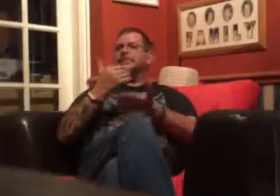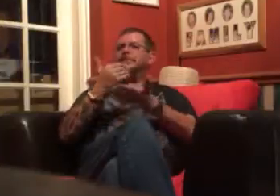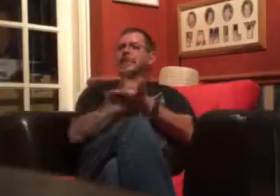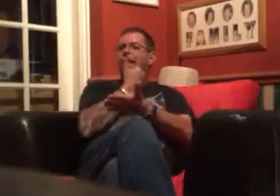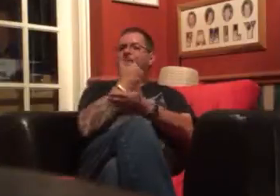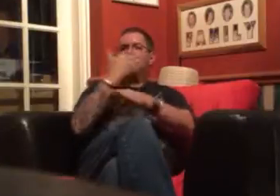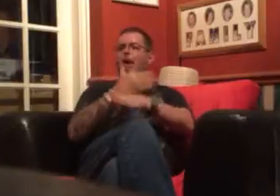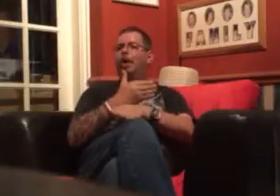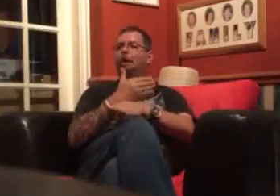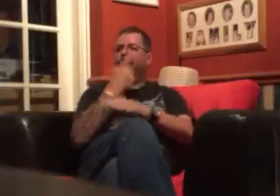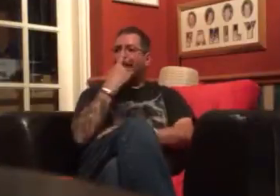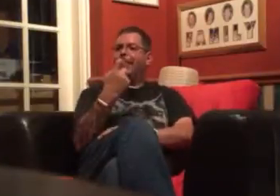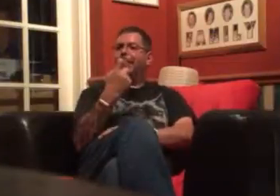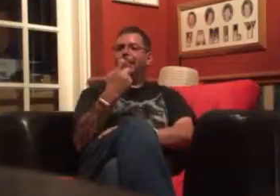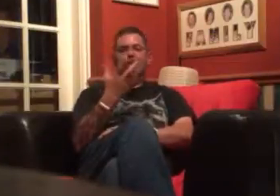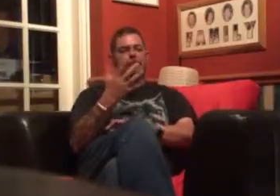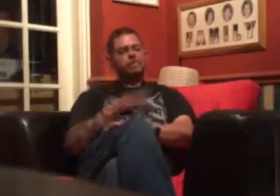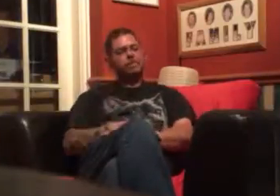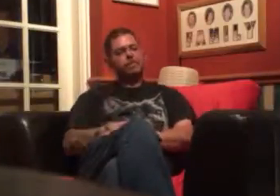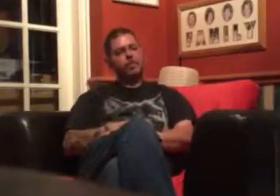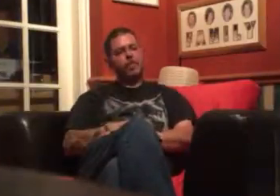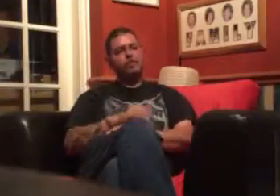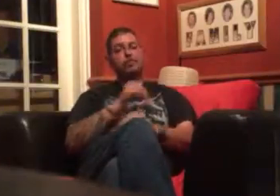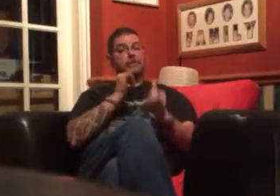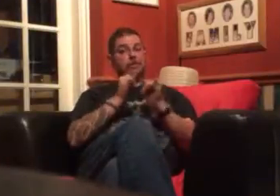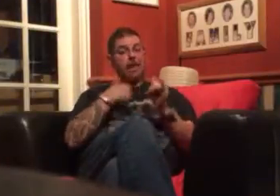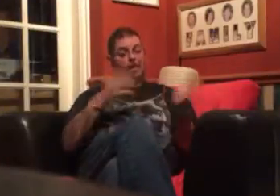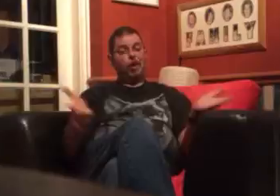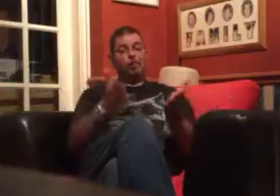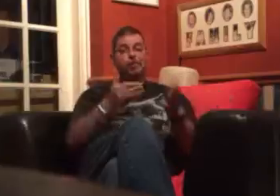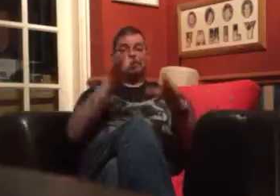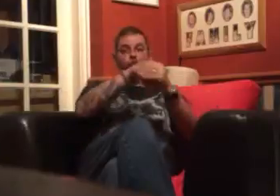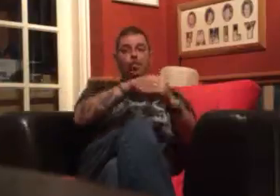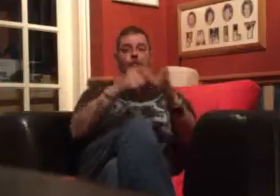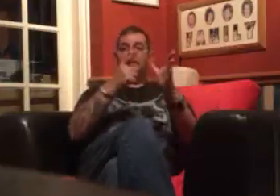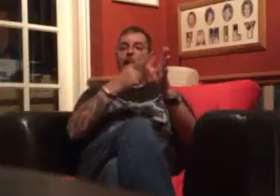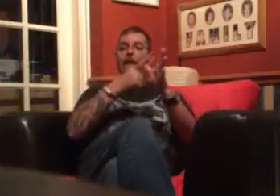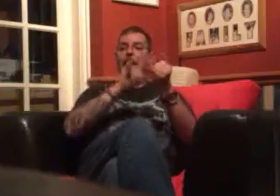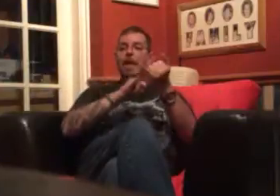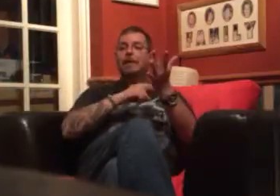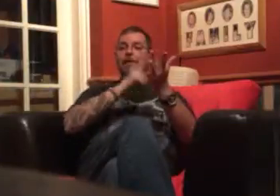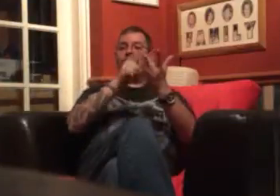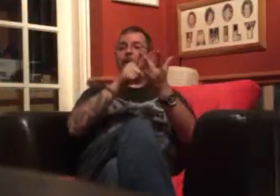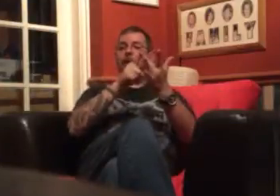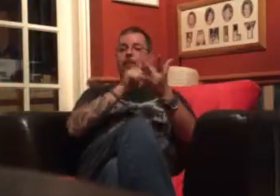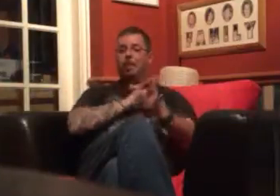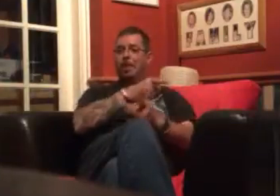that we're working in a safe working environment governed by our organising body, the NRCPD. And also we encourage them to